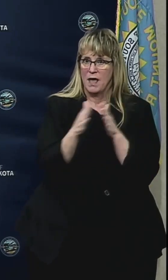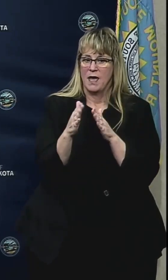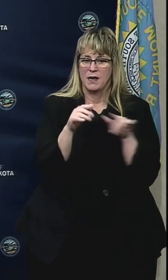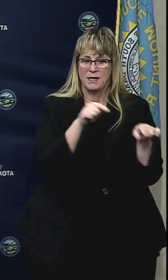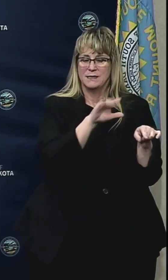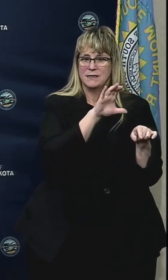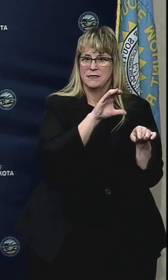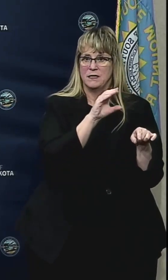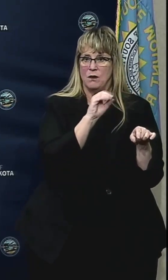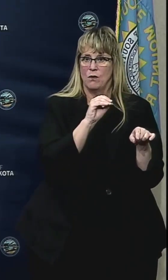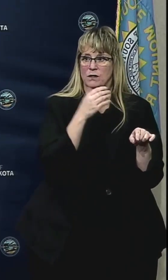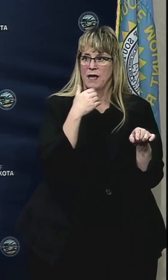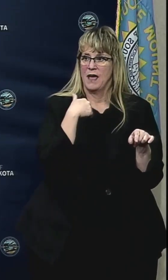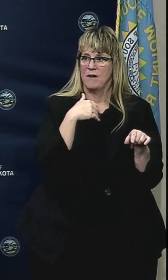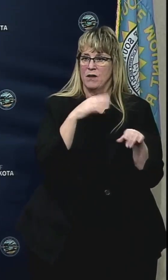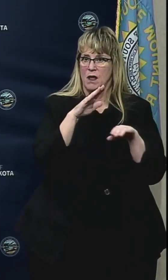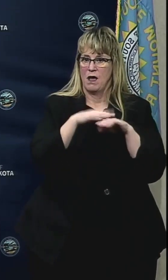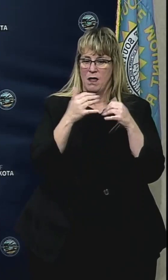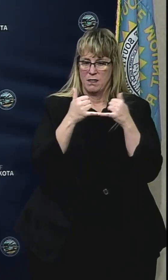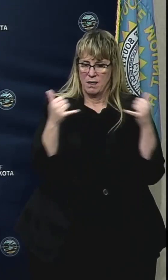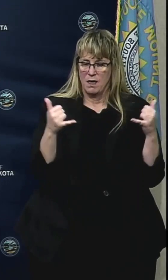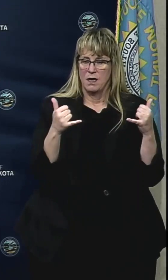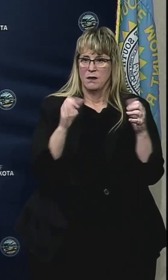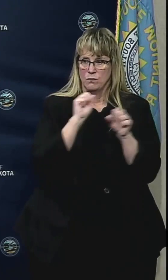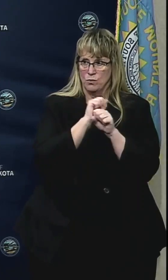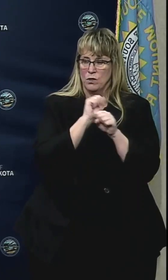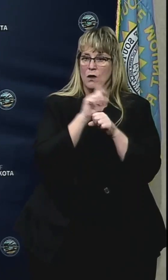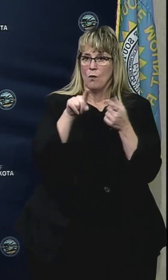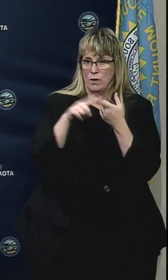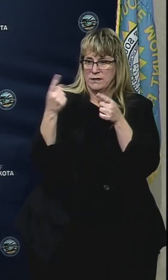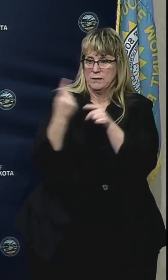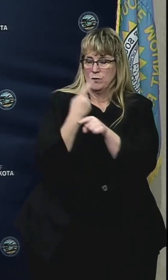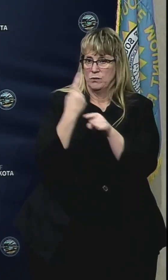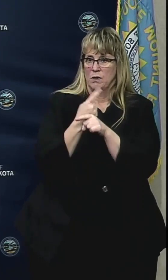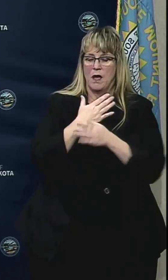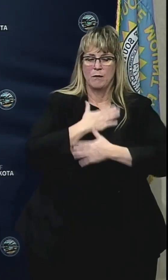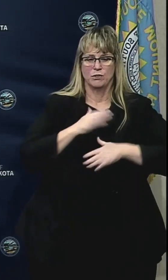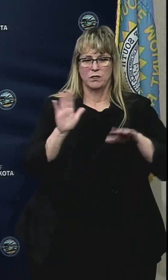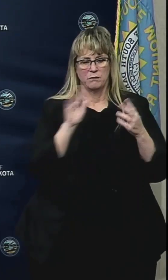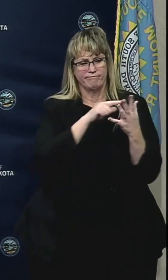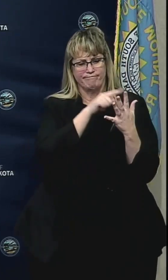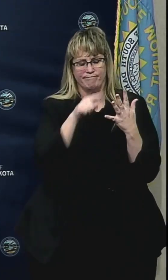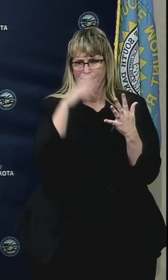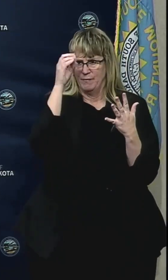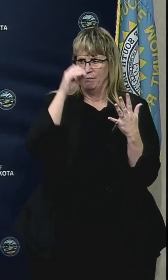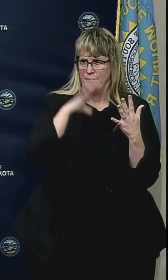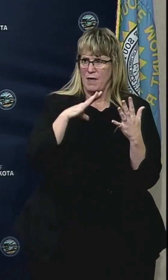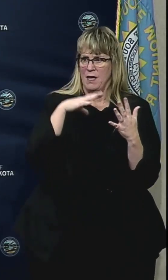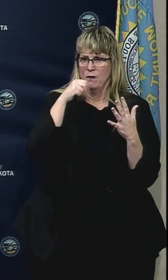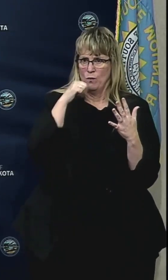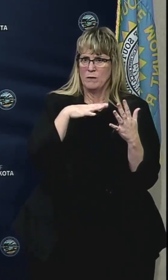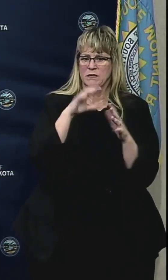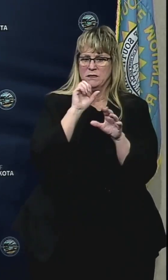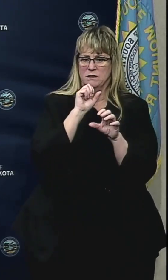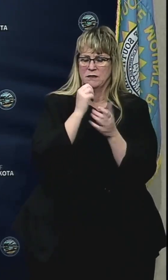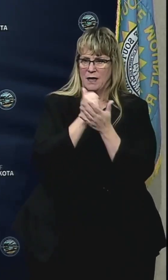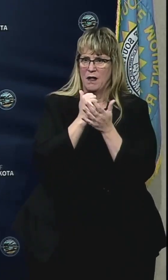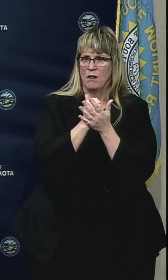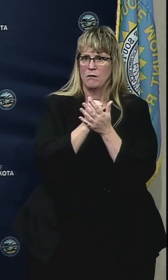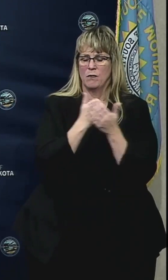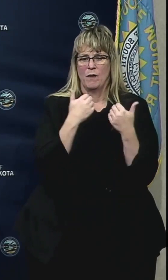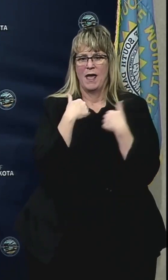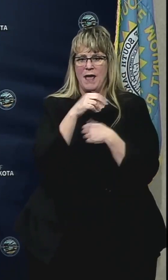that plant back up online when it is appropriate. And I appreciate all their efforts to make sure that we have the supplies, the testing,